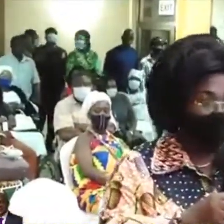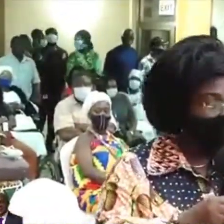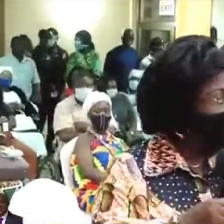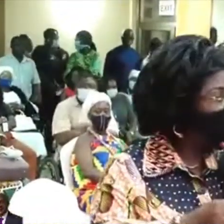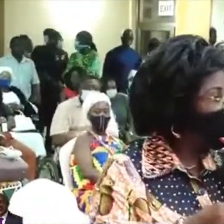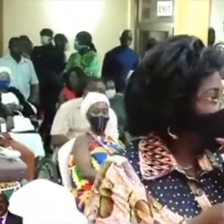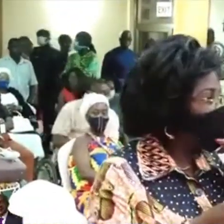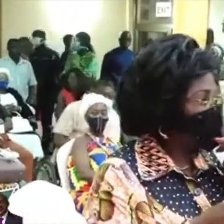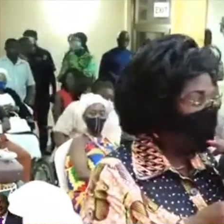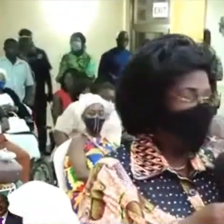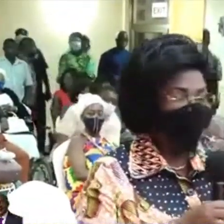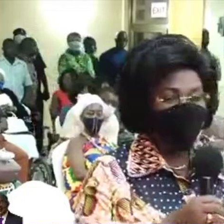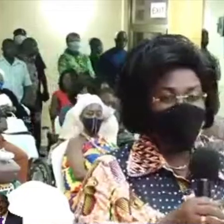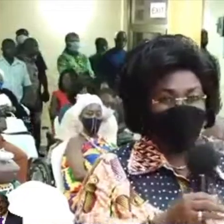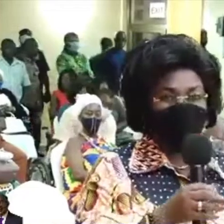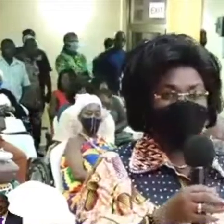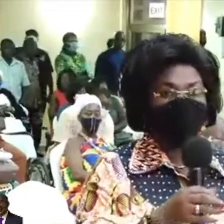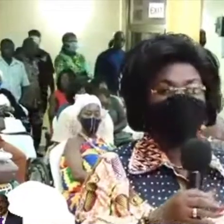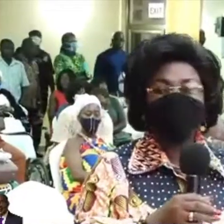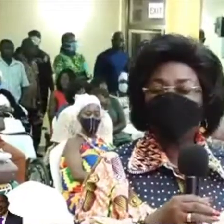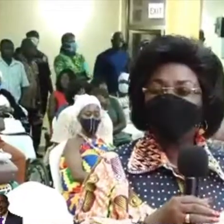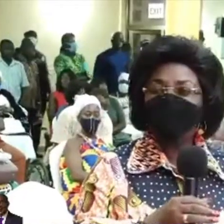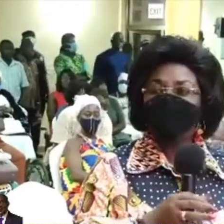provided, we have